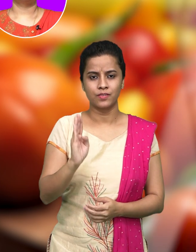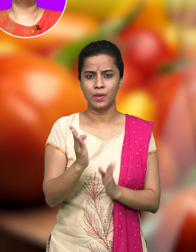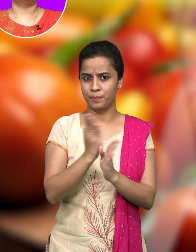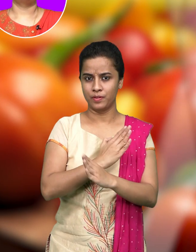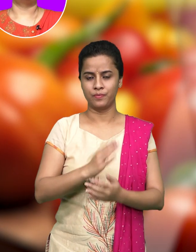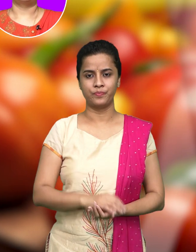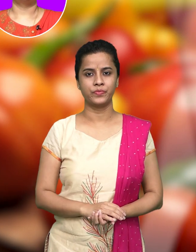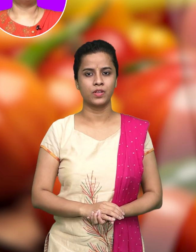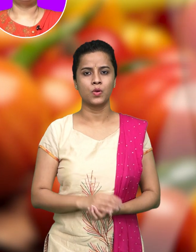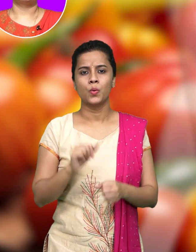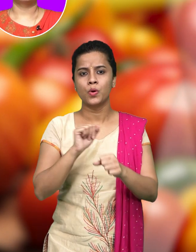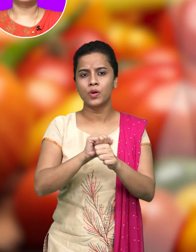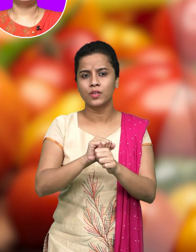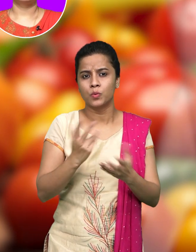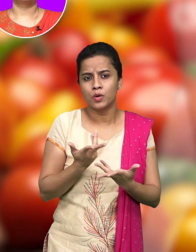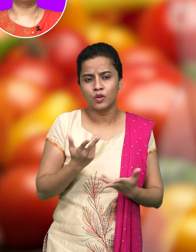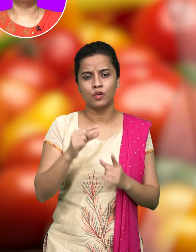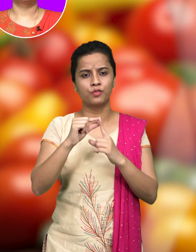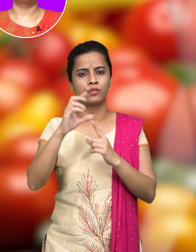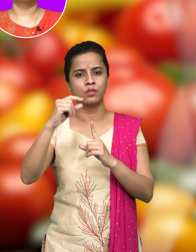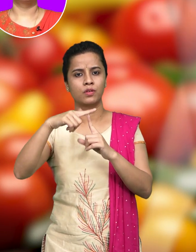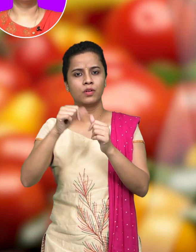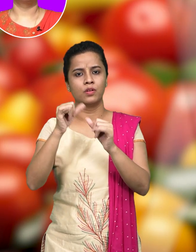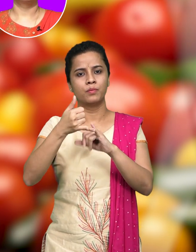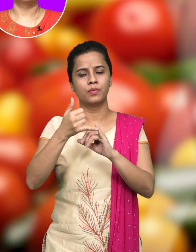What is the role of potassium hydroxide